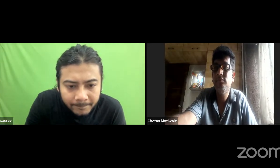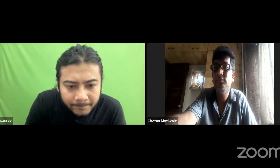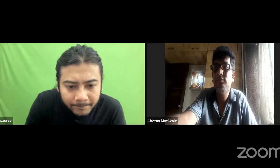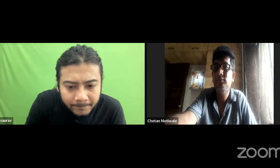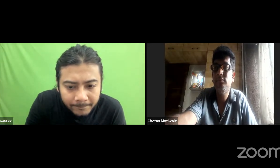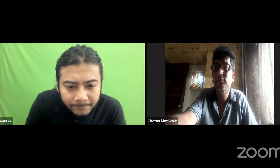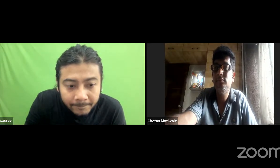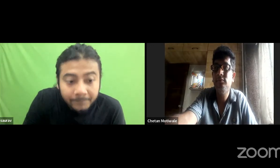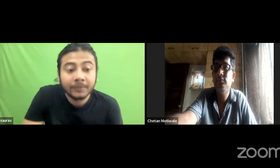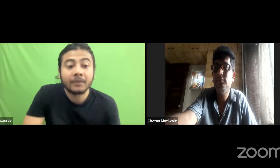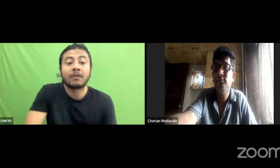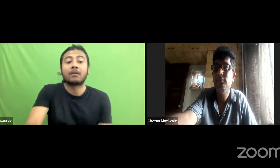forward that debt in your next birth.